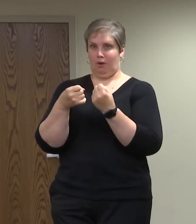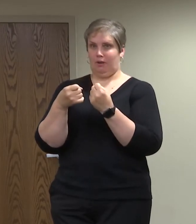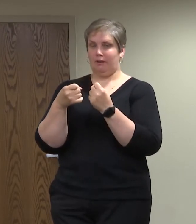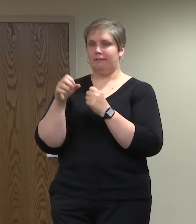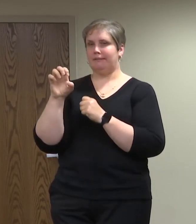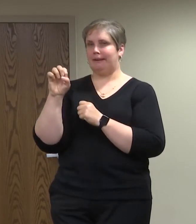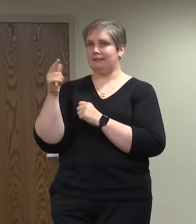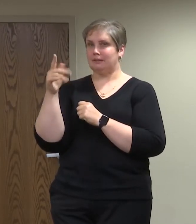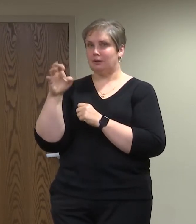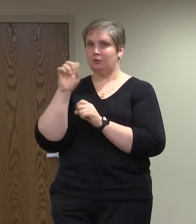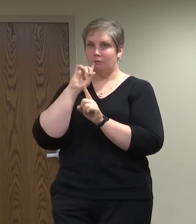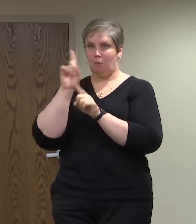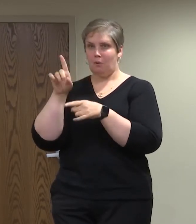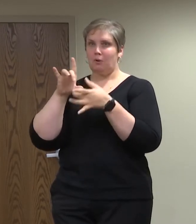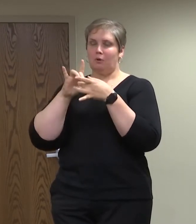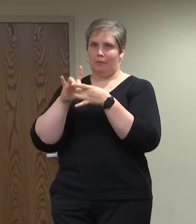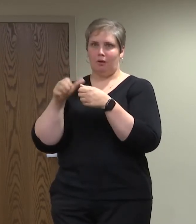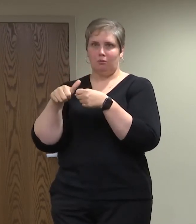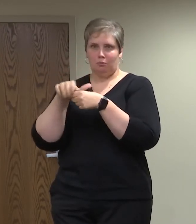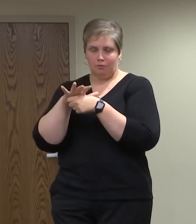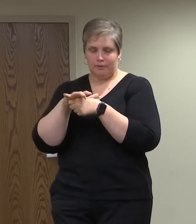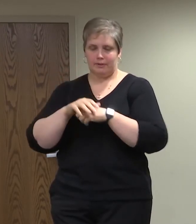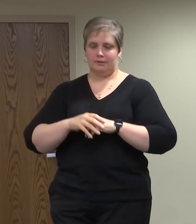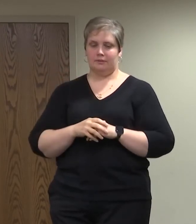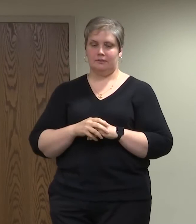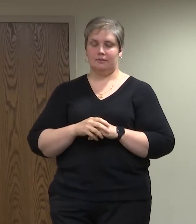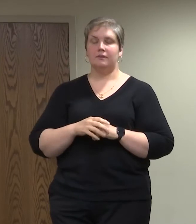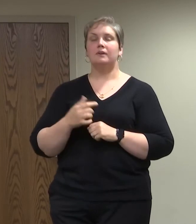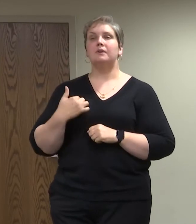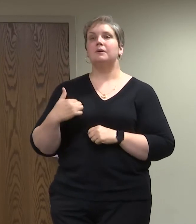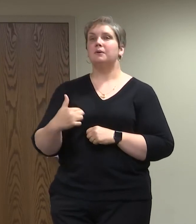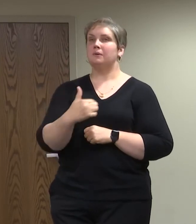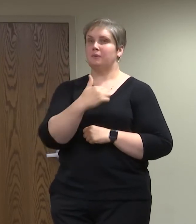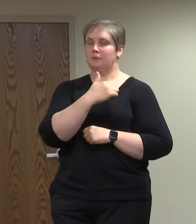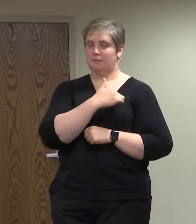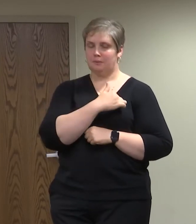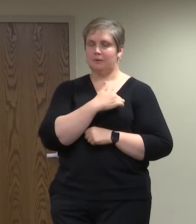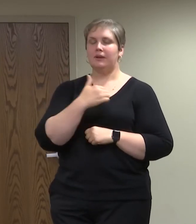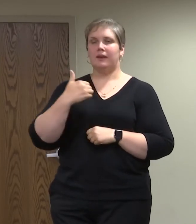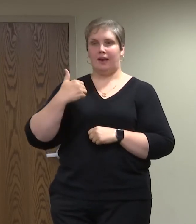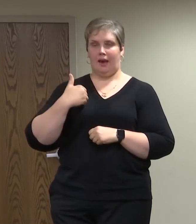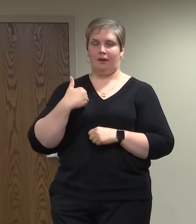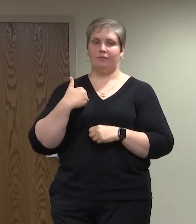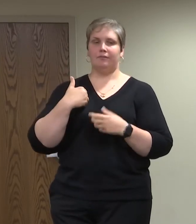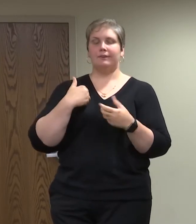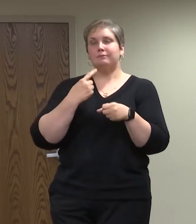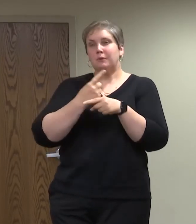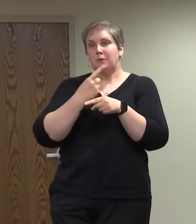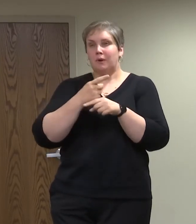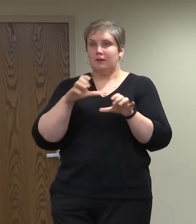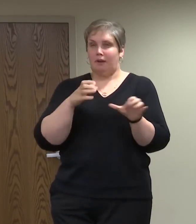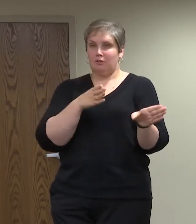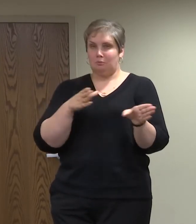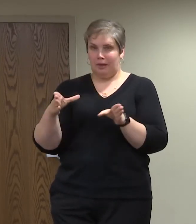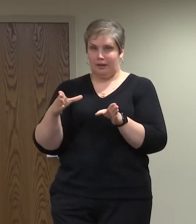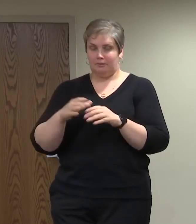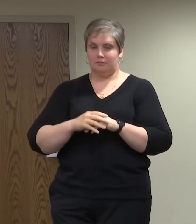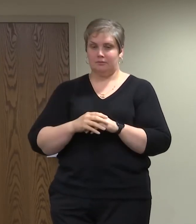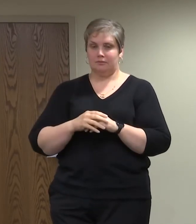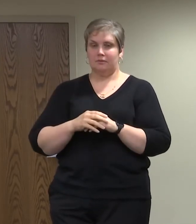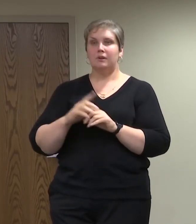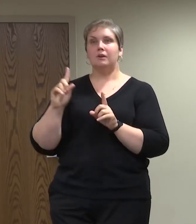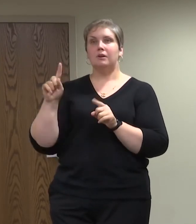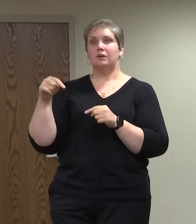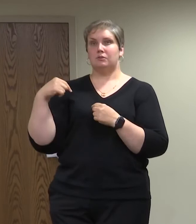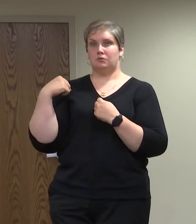the location, as we've said before, to provide education and guidance and establish a corrective action plan. And to date, there have been 3 entities